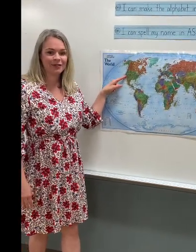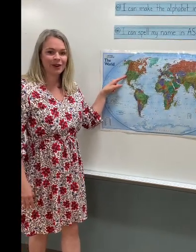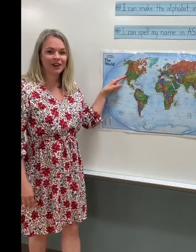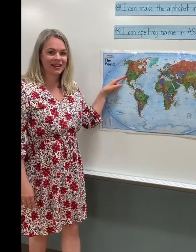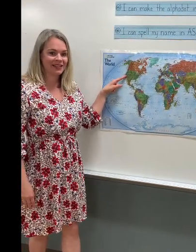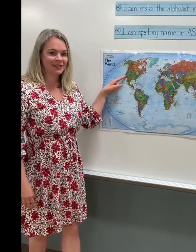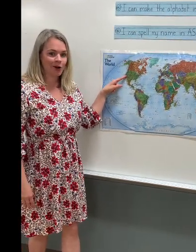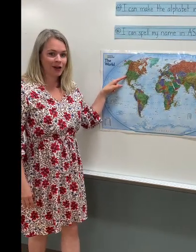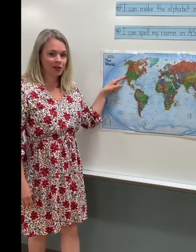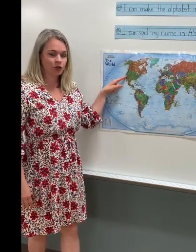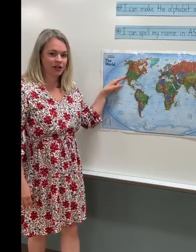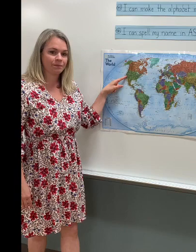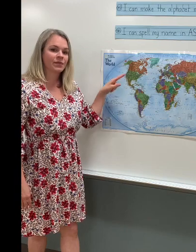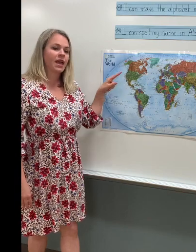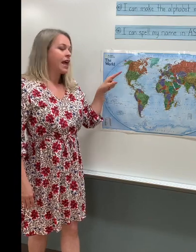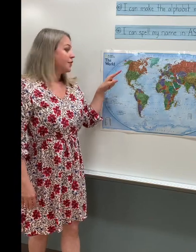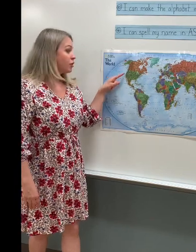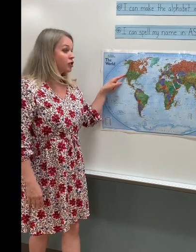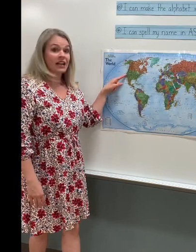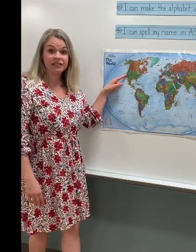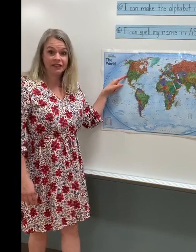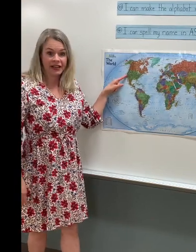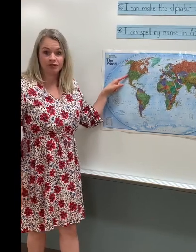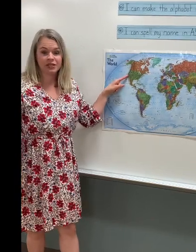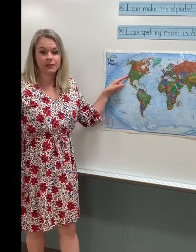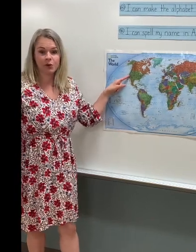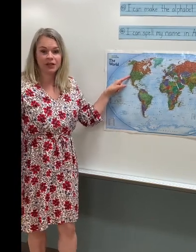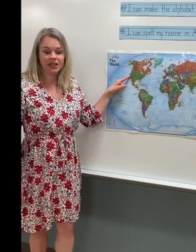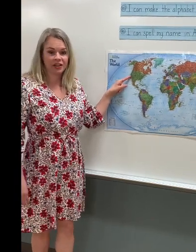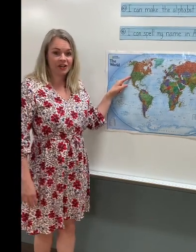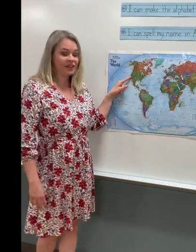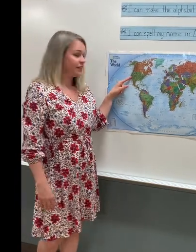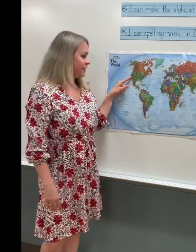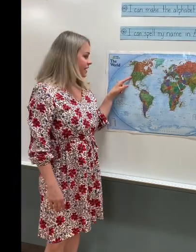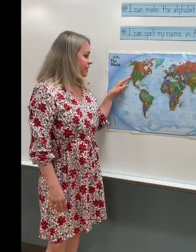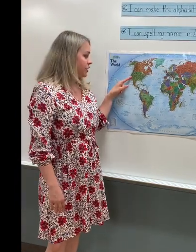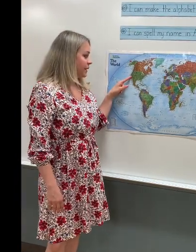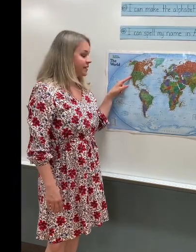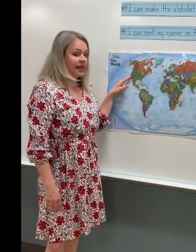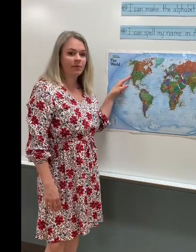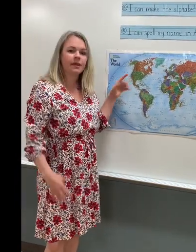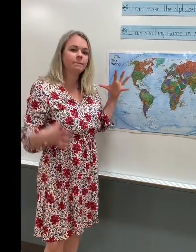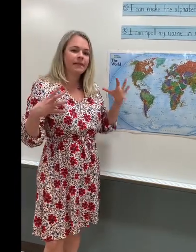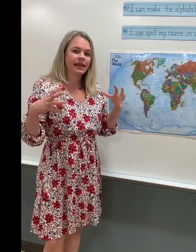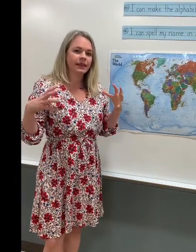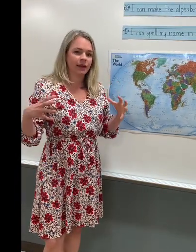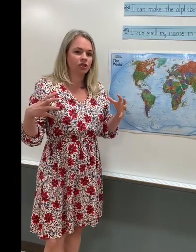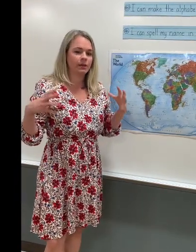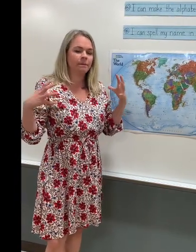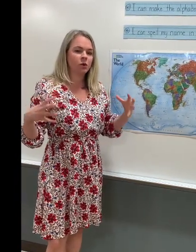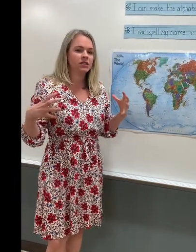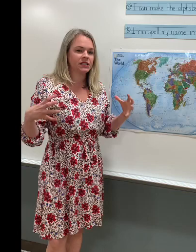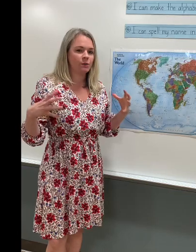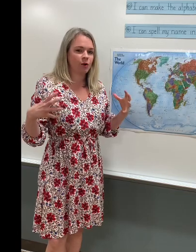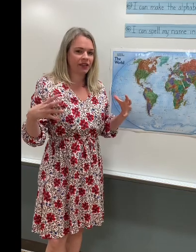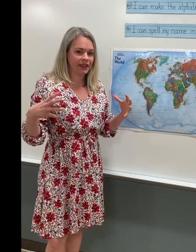America. This is our country. And there are lots of languages spoken here in the USA, but the main language, the most spoken language,